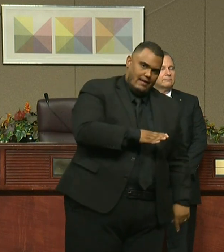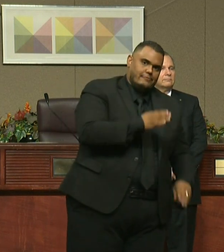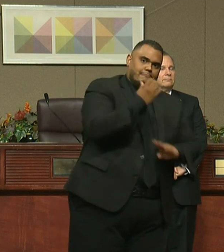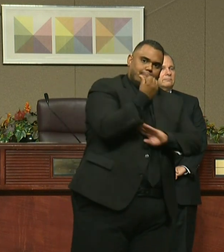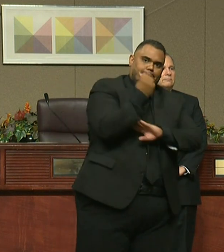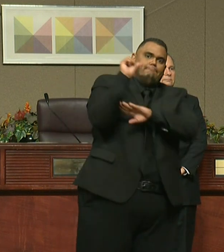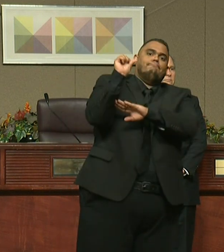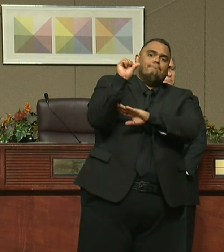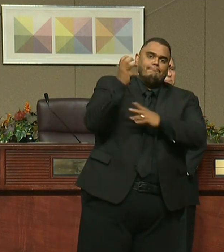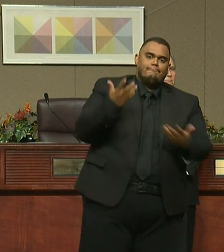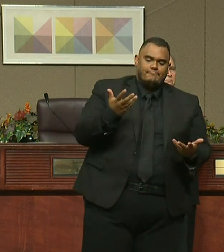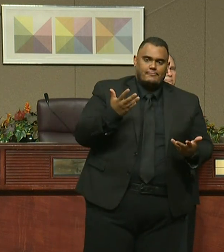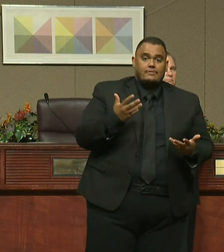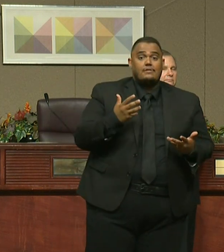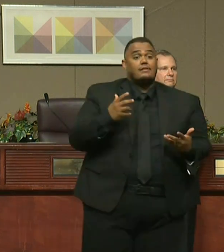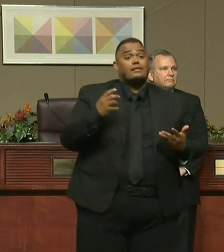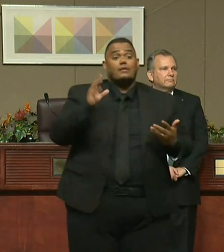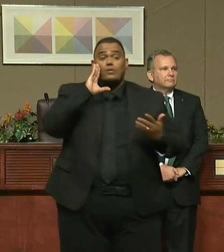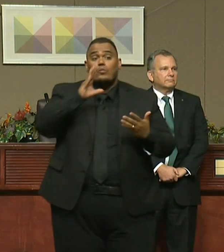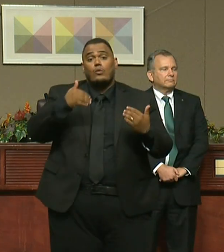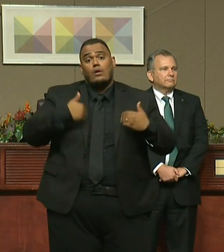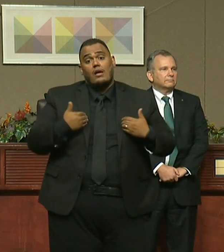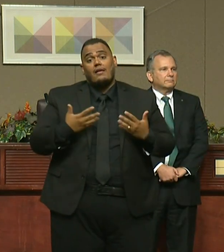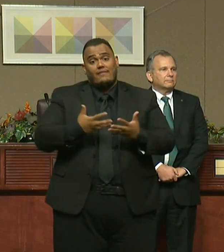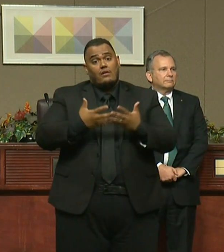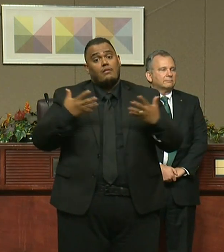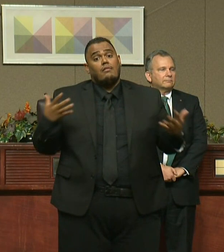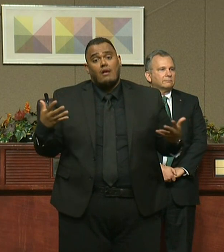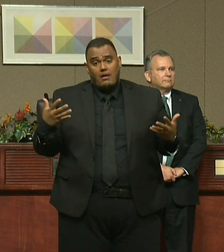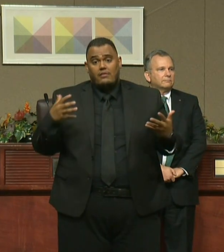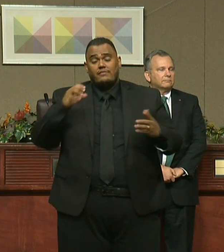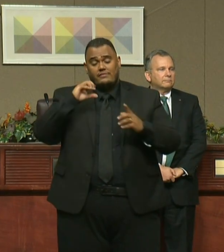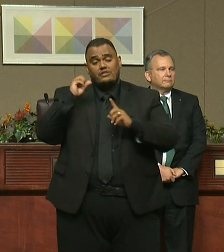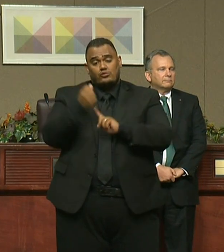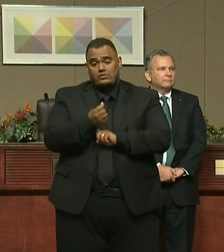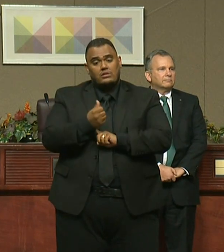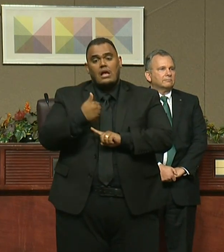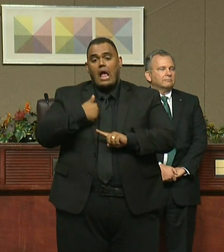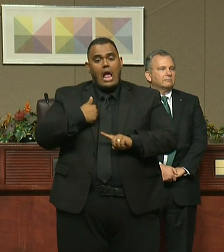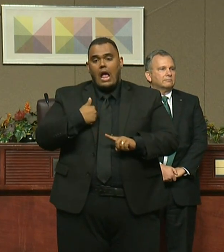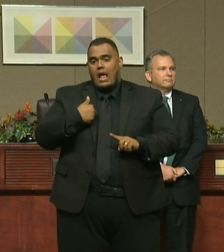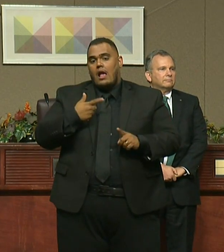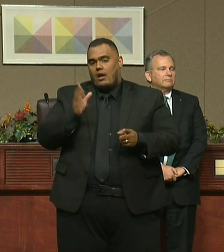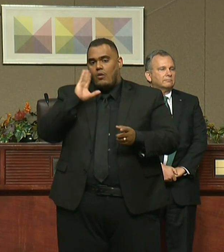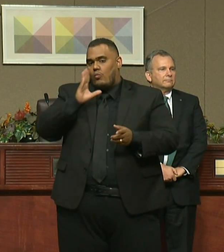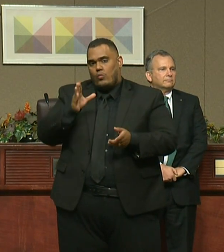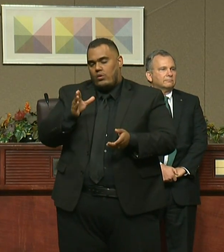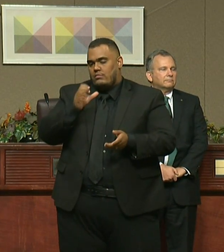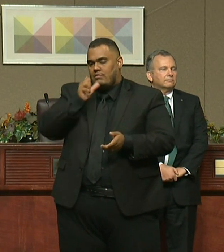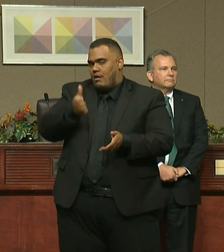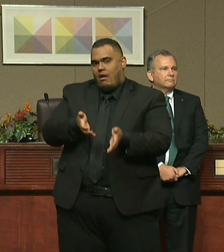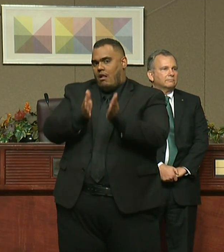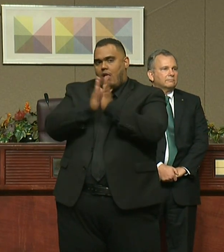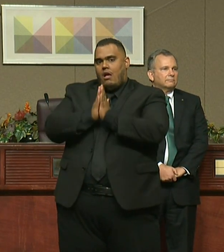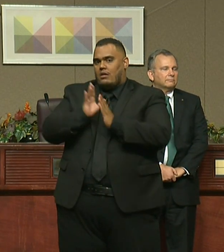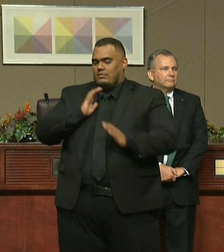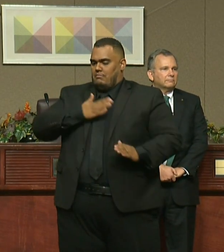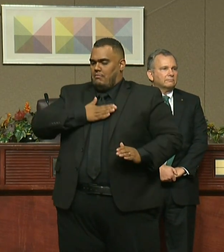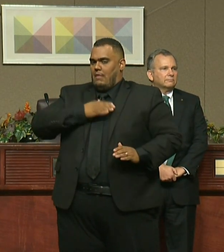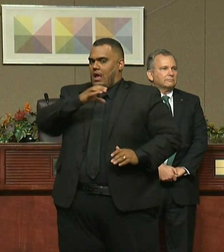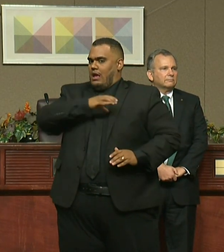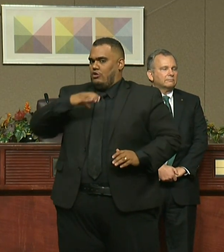would not ask my commissioners to support bringing it here if we didn't think that we could